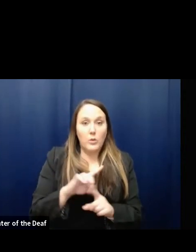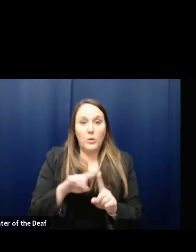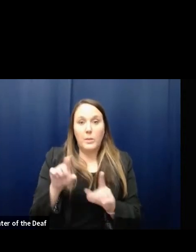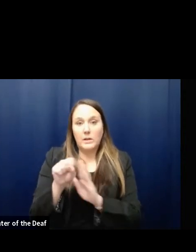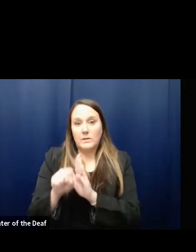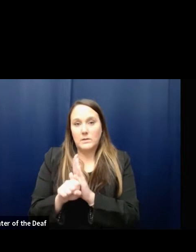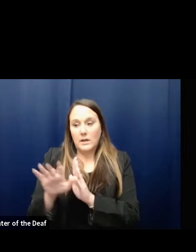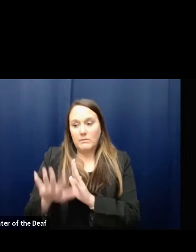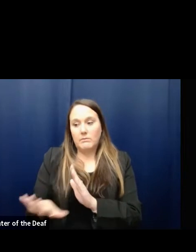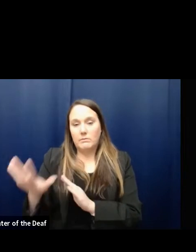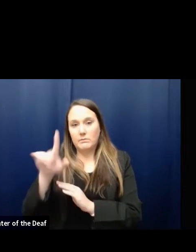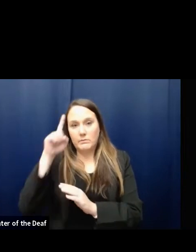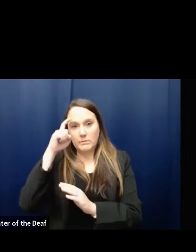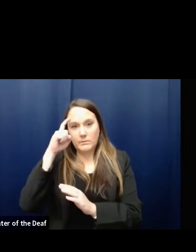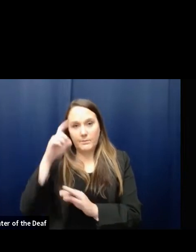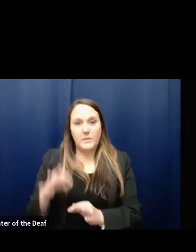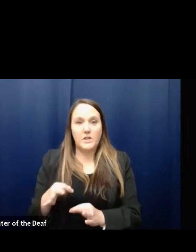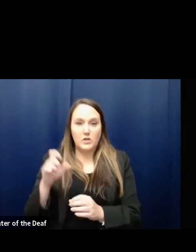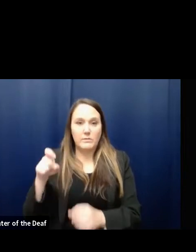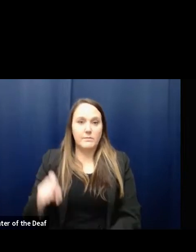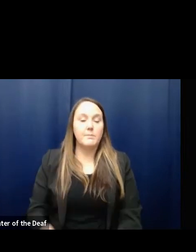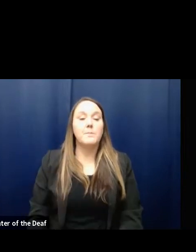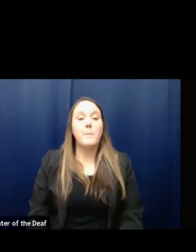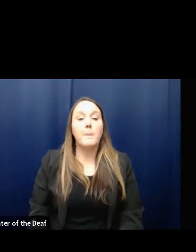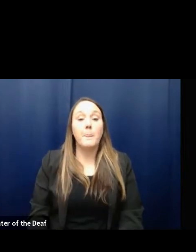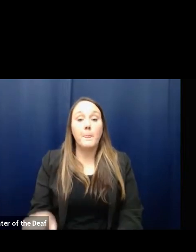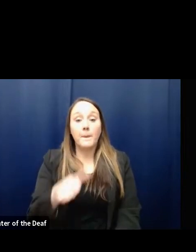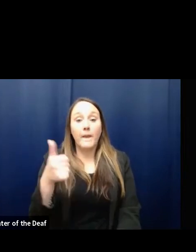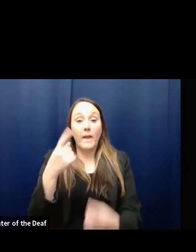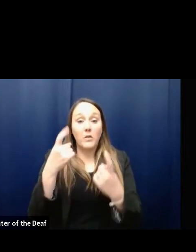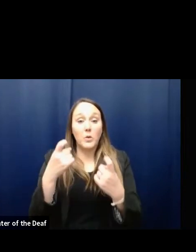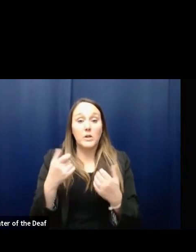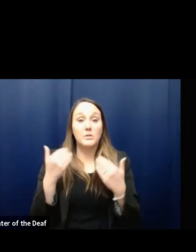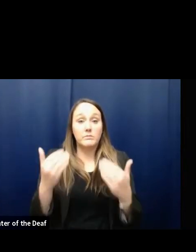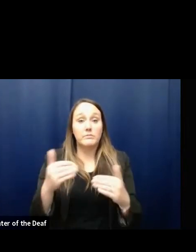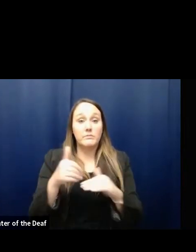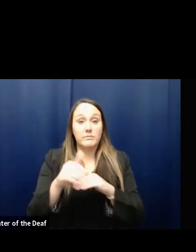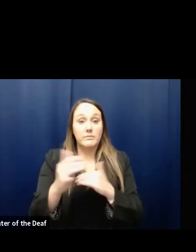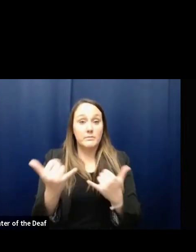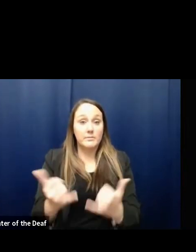level. All right, any other questions? Please go ahead and submit them now.